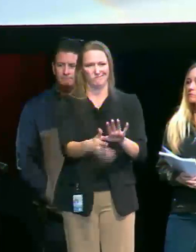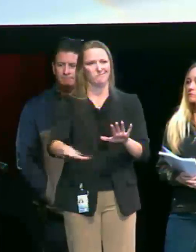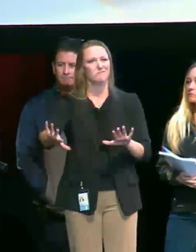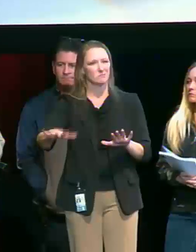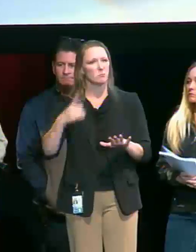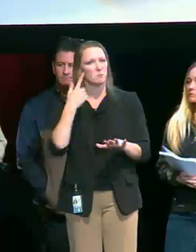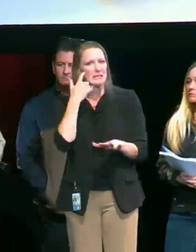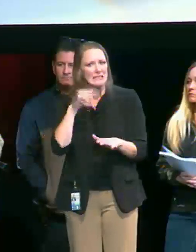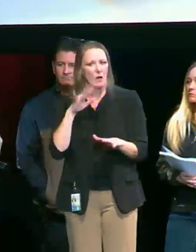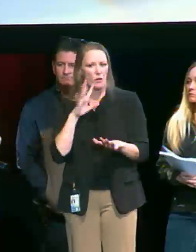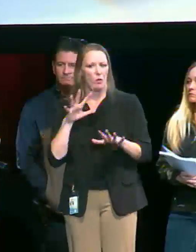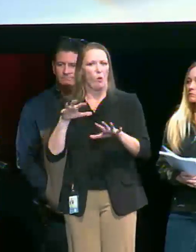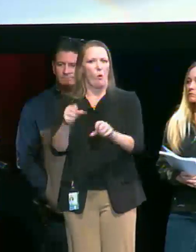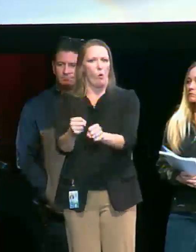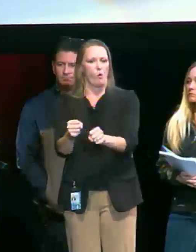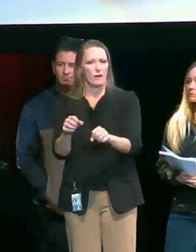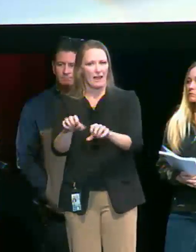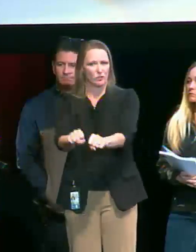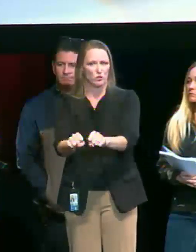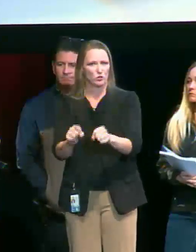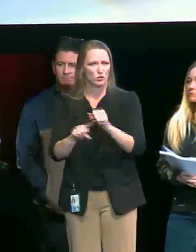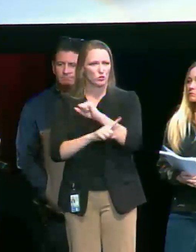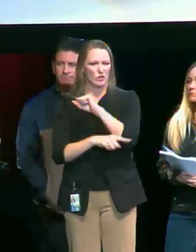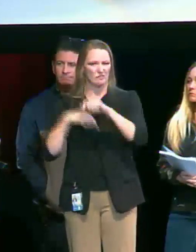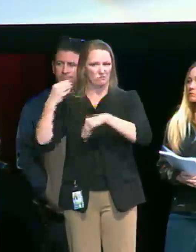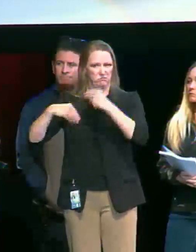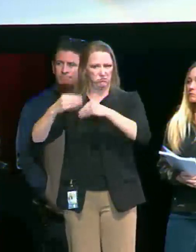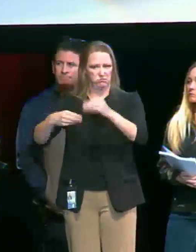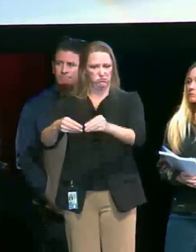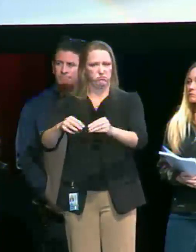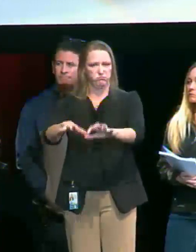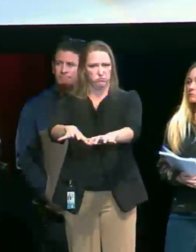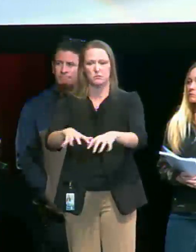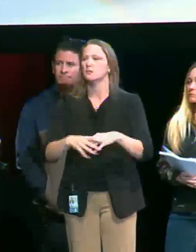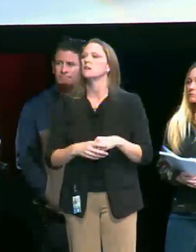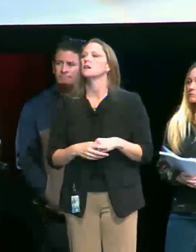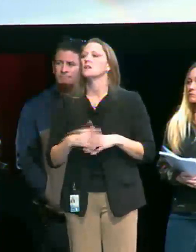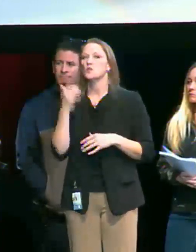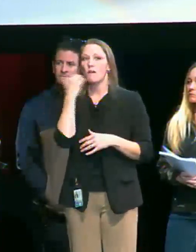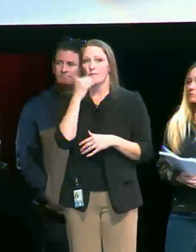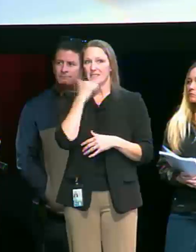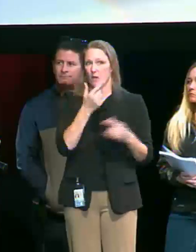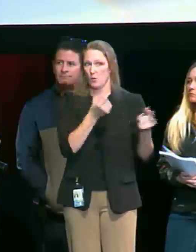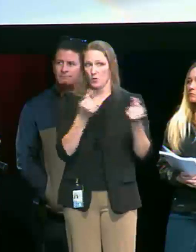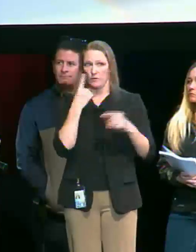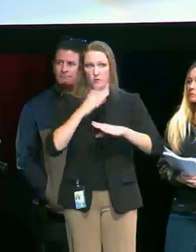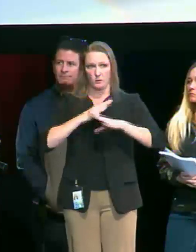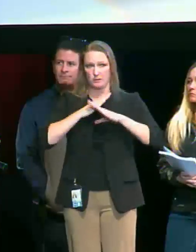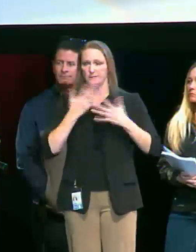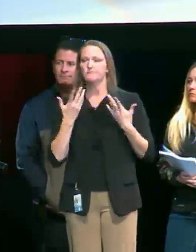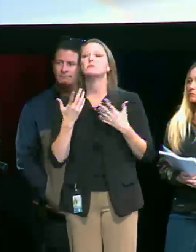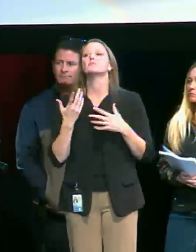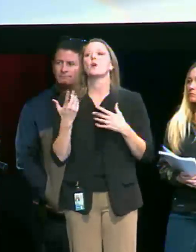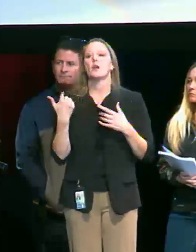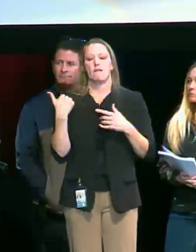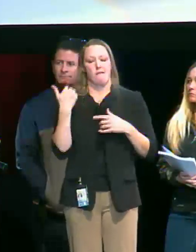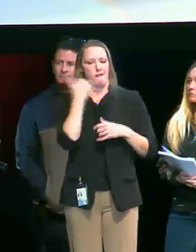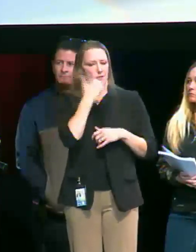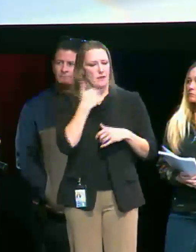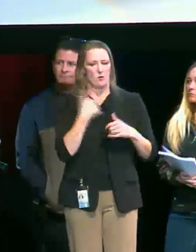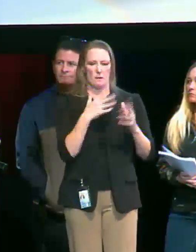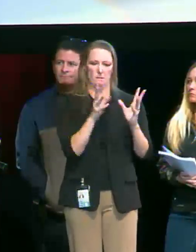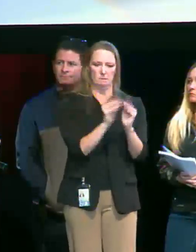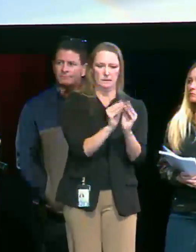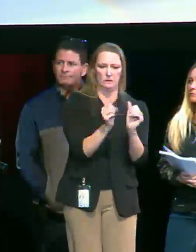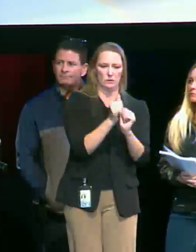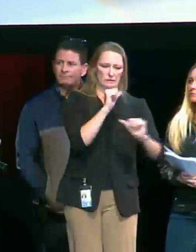So what we're doing in order to protect folks is every day now we have a meeting with the scientists from the